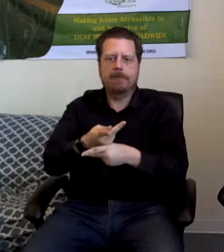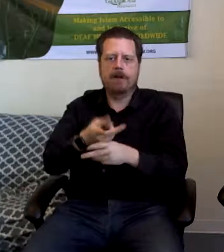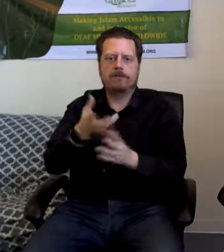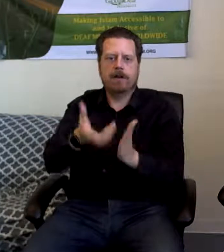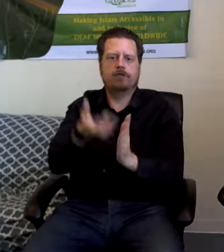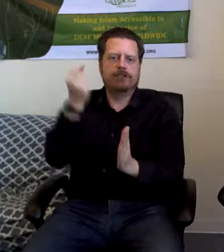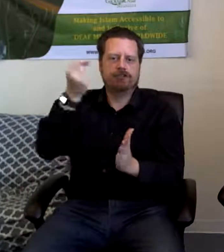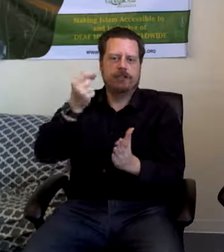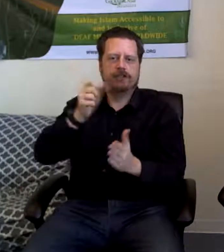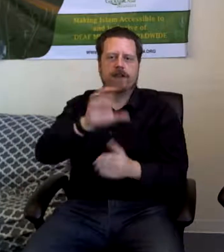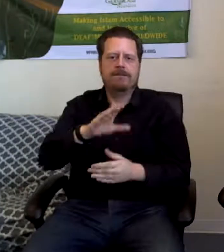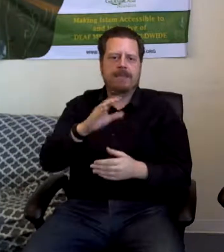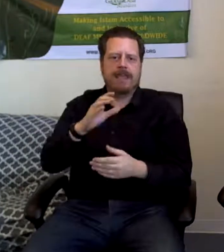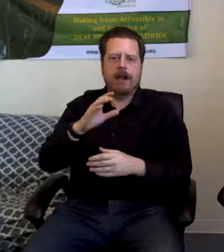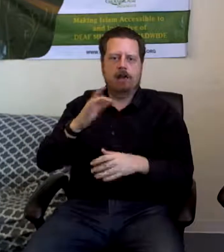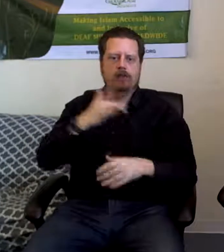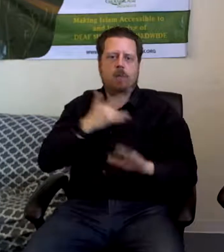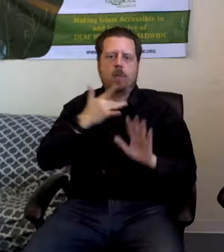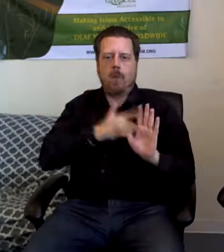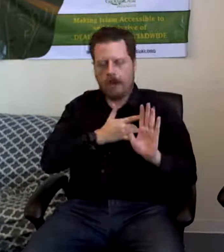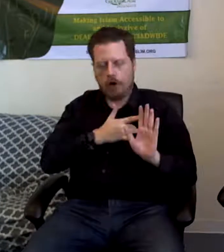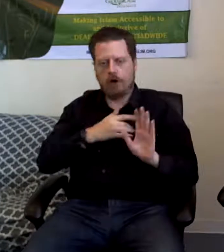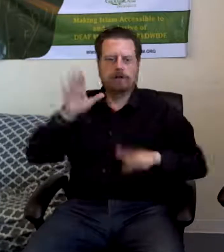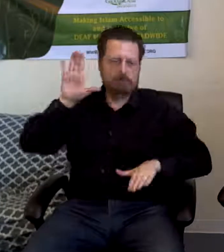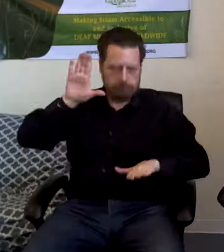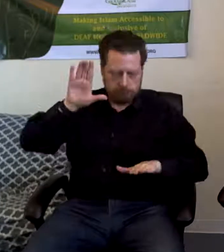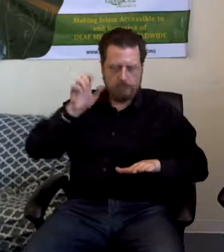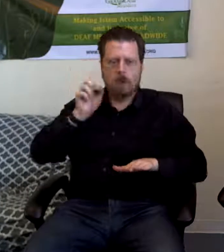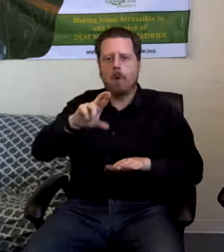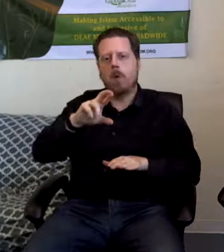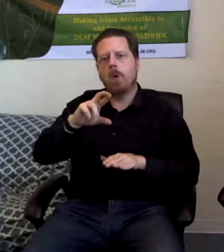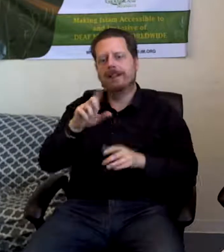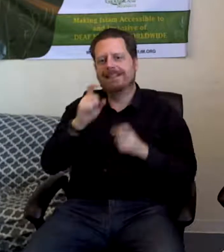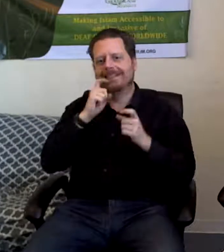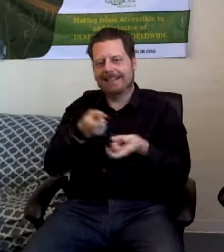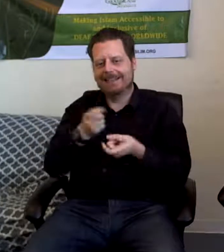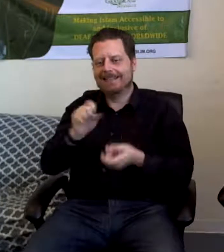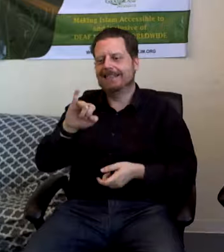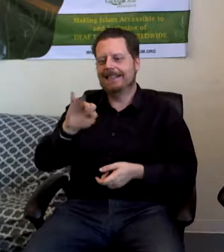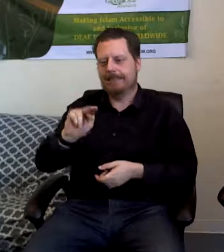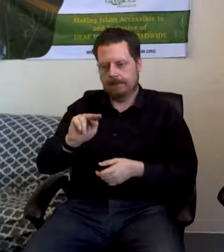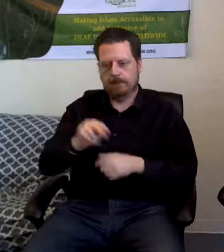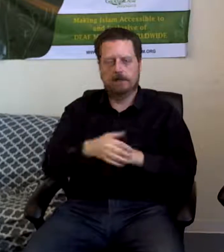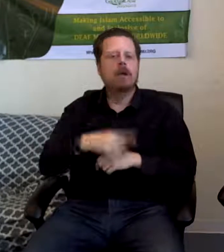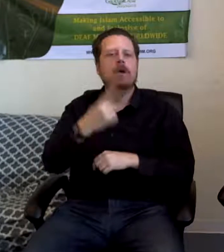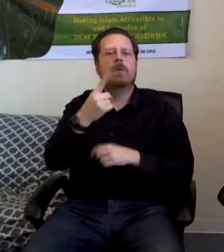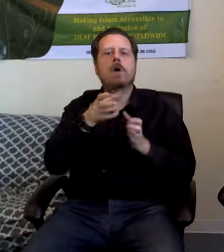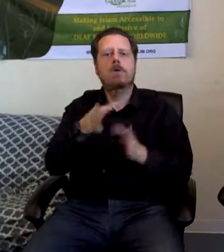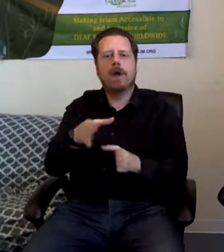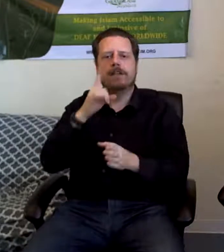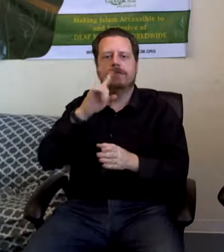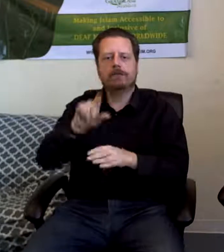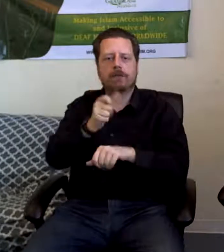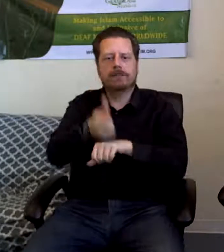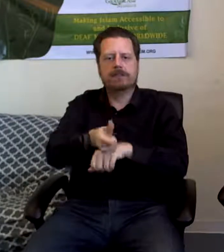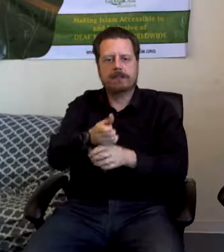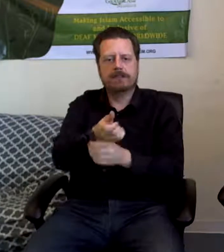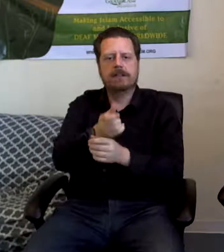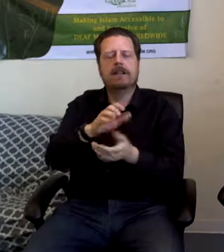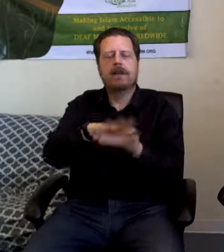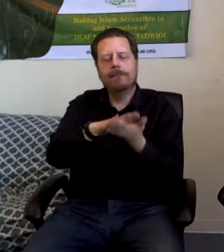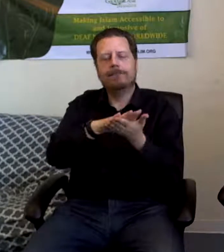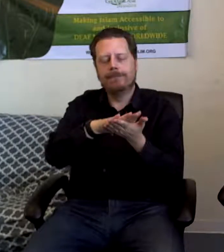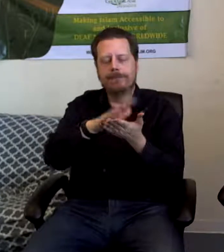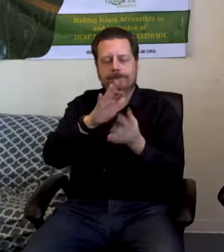of swearing or the sin. So one of the ways of setting slaves free that are mentioned in the Quran itself